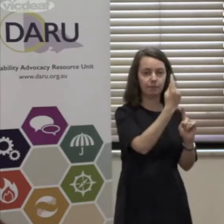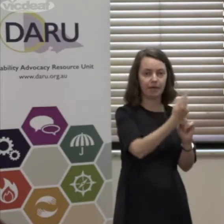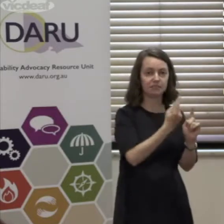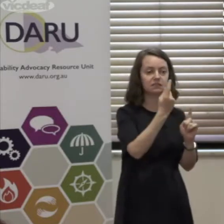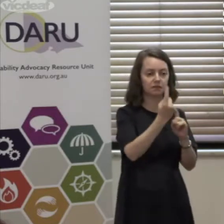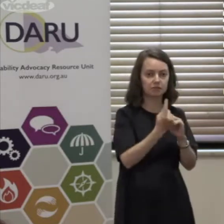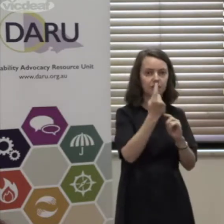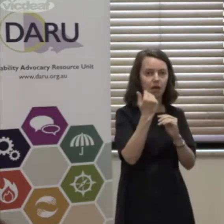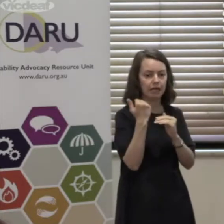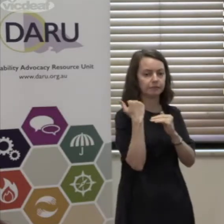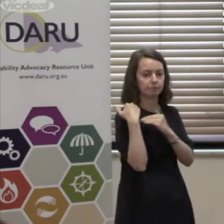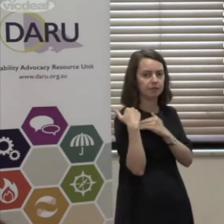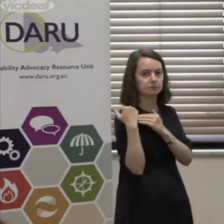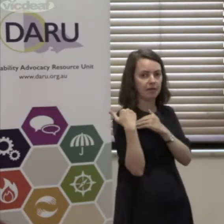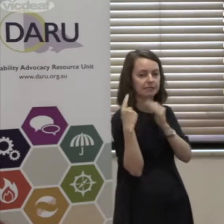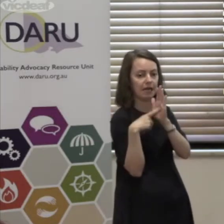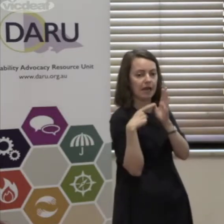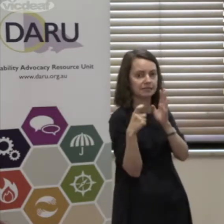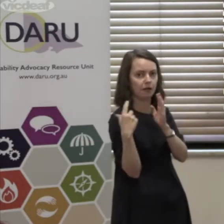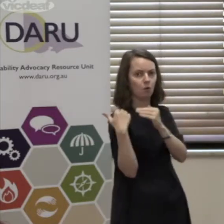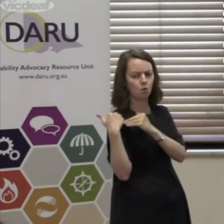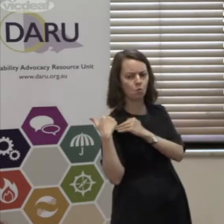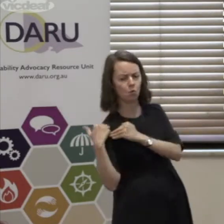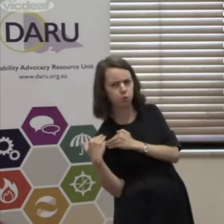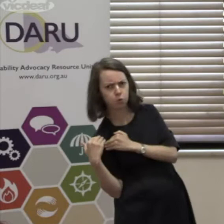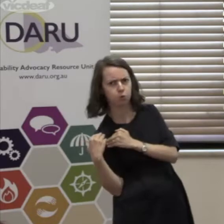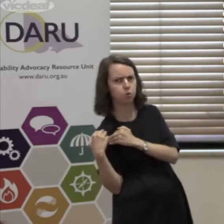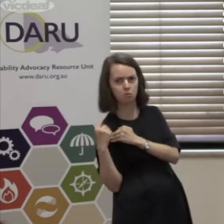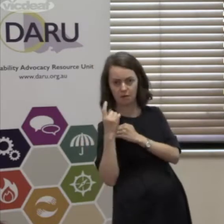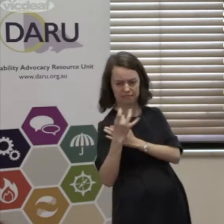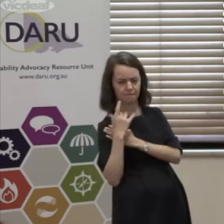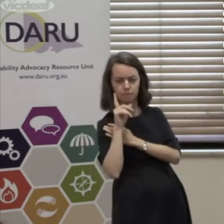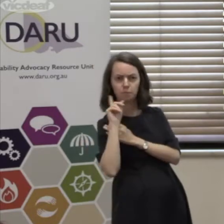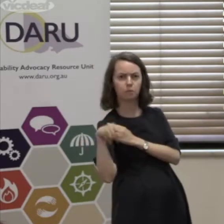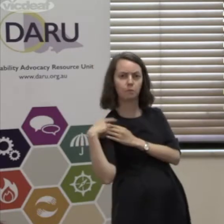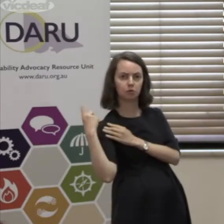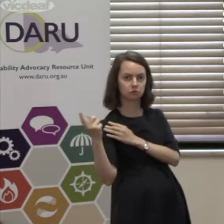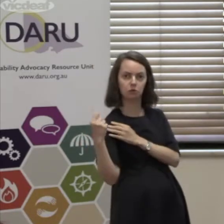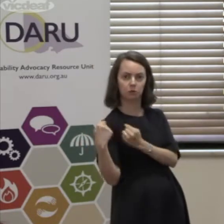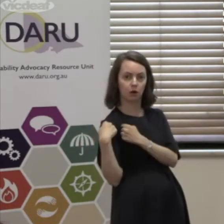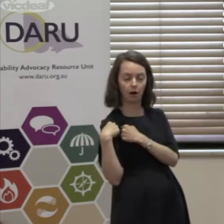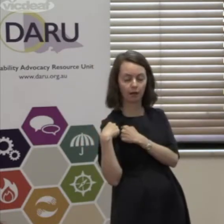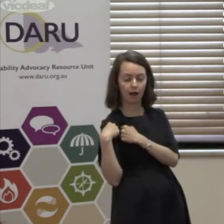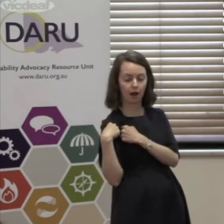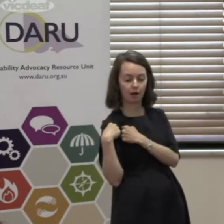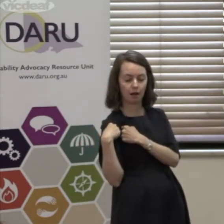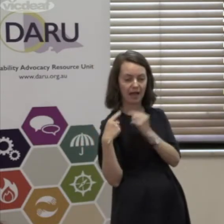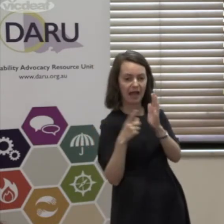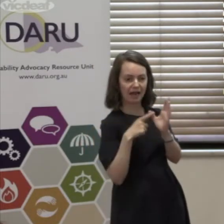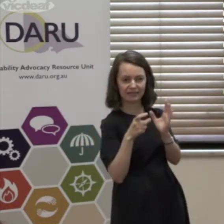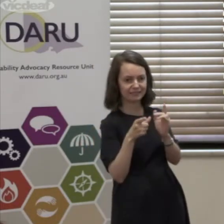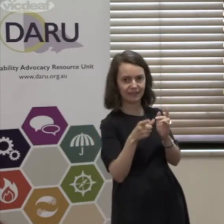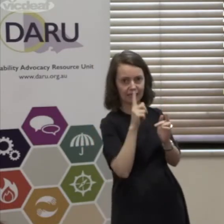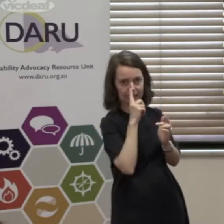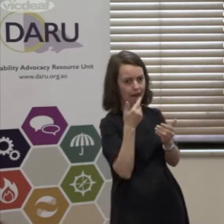an LAC, on a local area coordinator, and then gradually when in fact the amount of support that someone needs is greater than what an LAC could